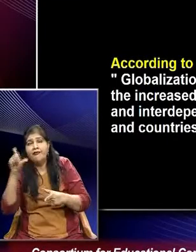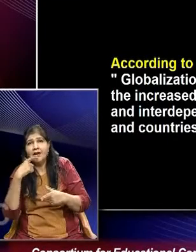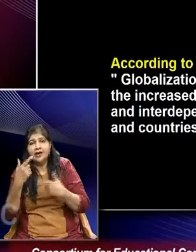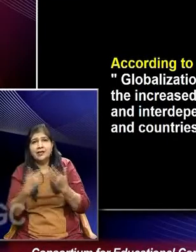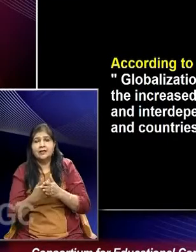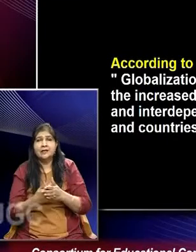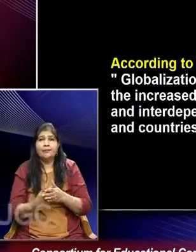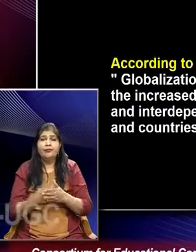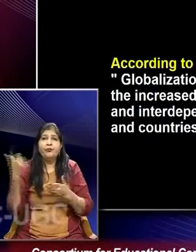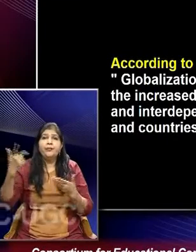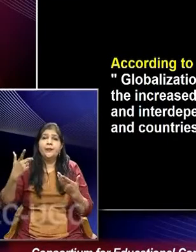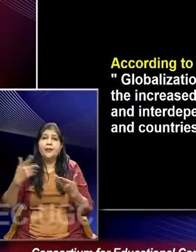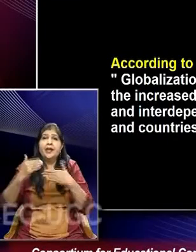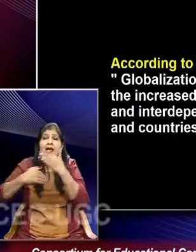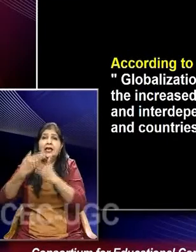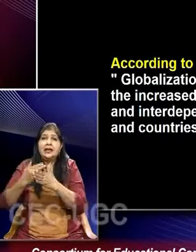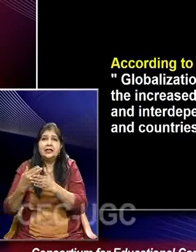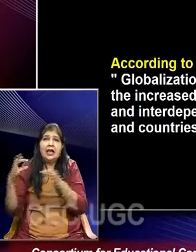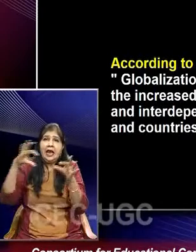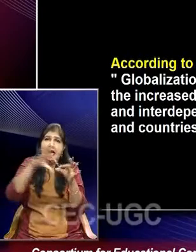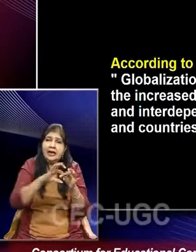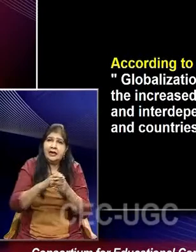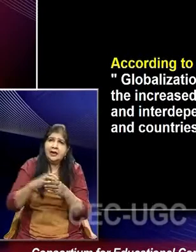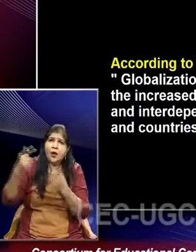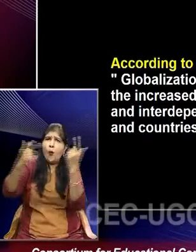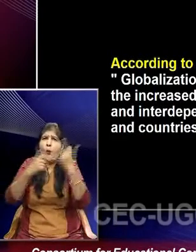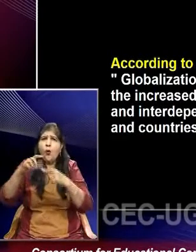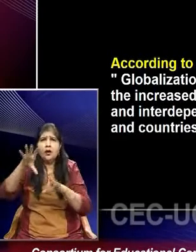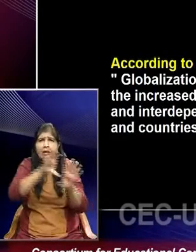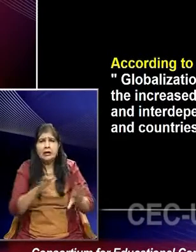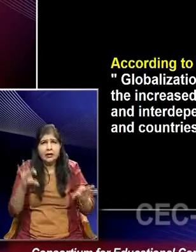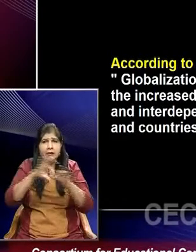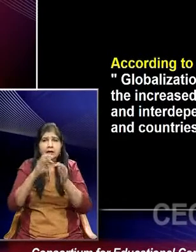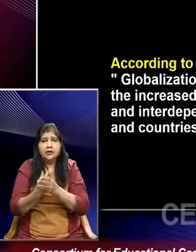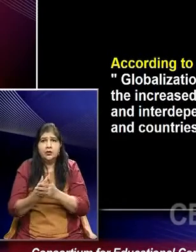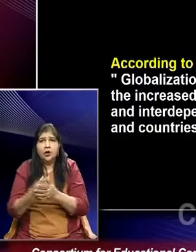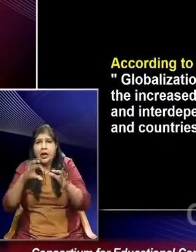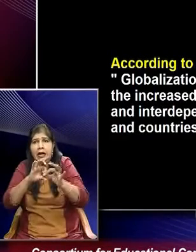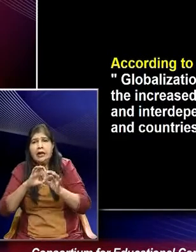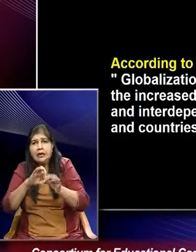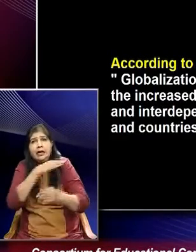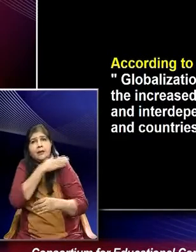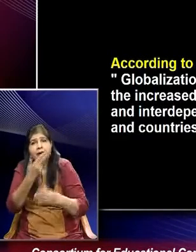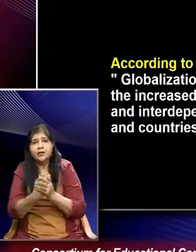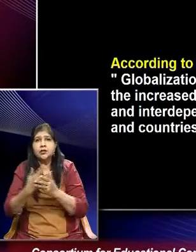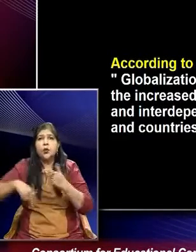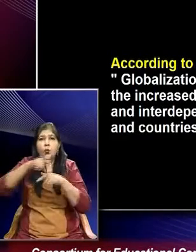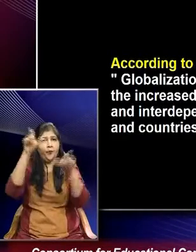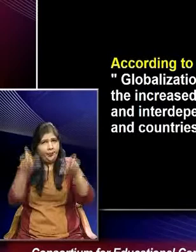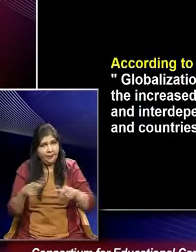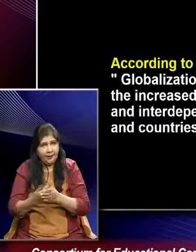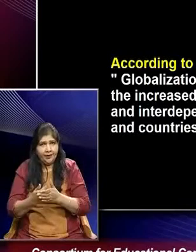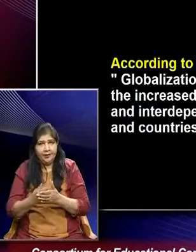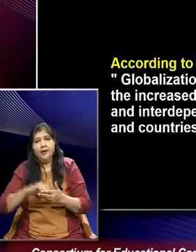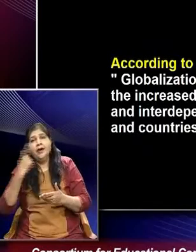as increasing interconnectedness and interdependence of peoples